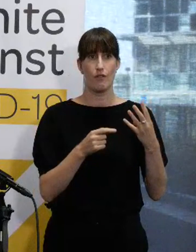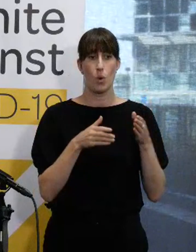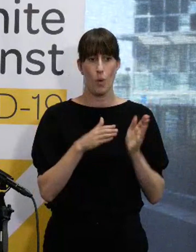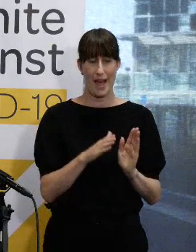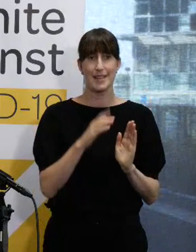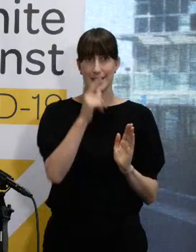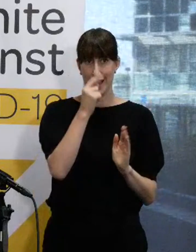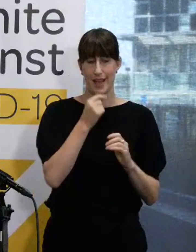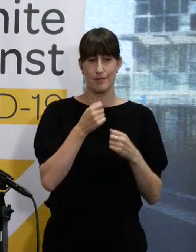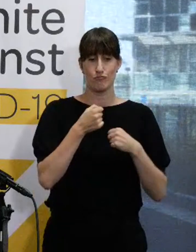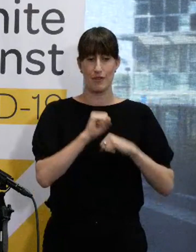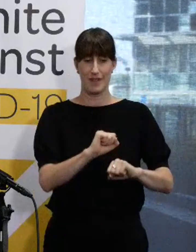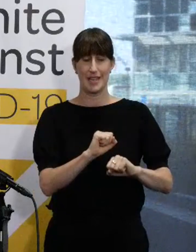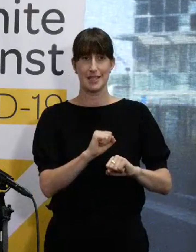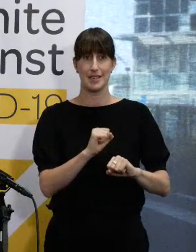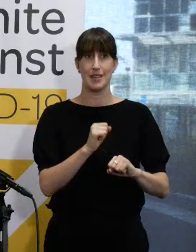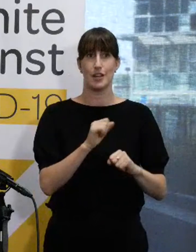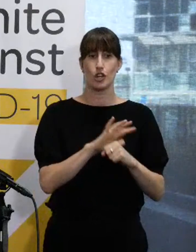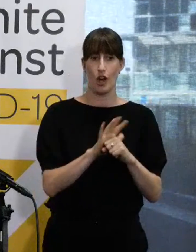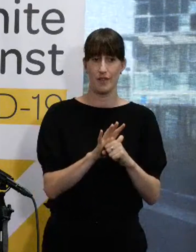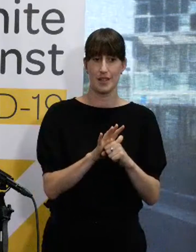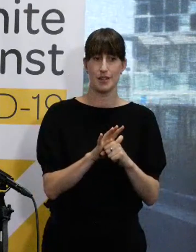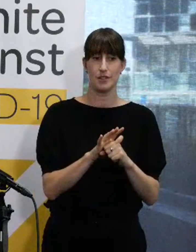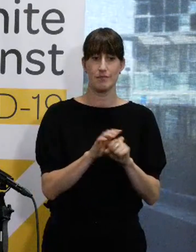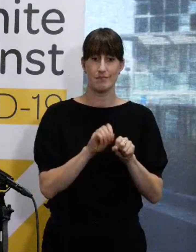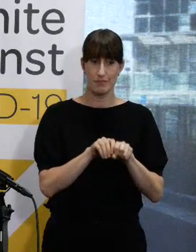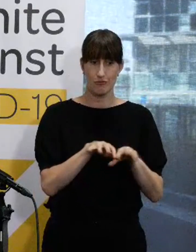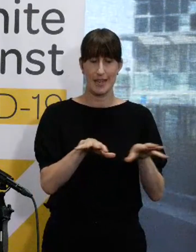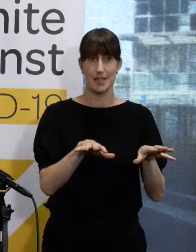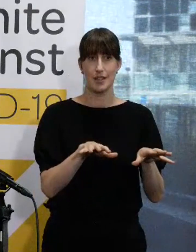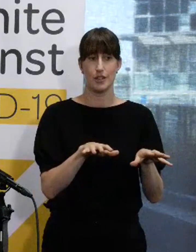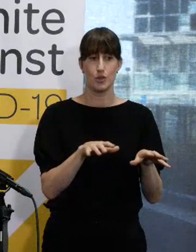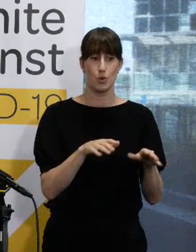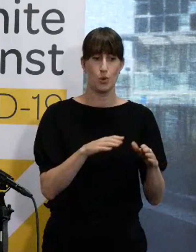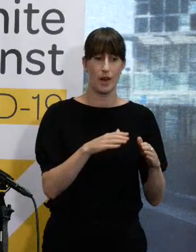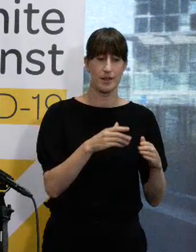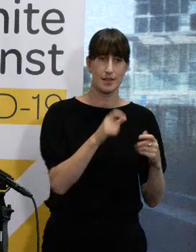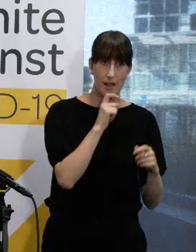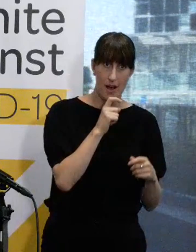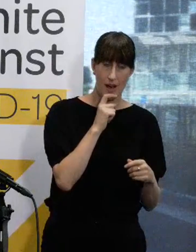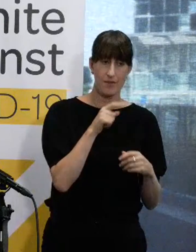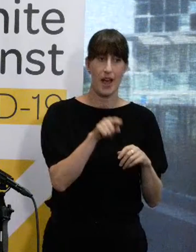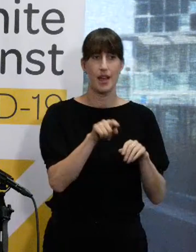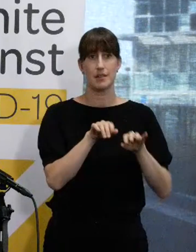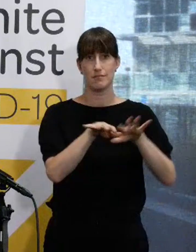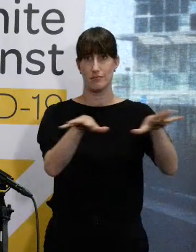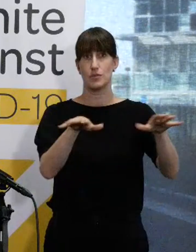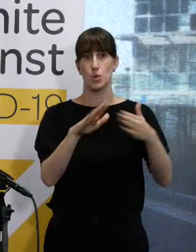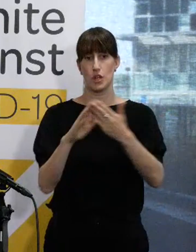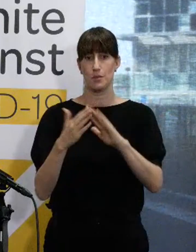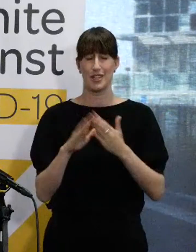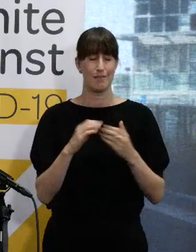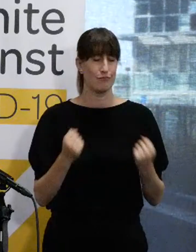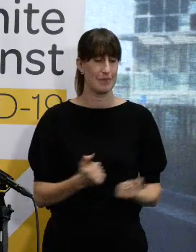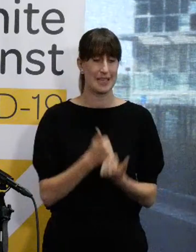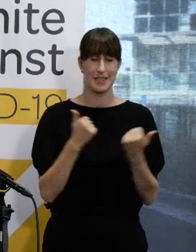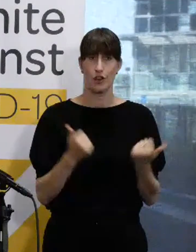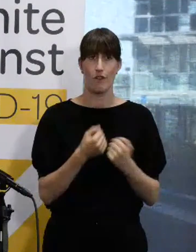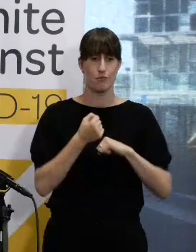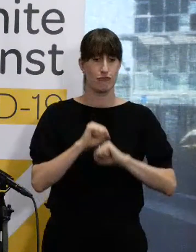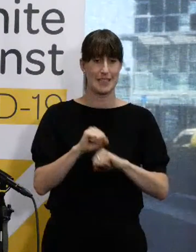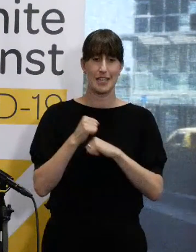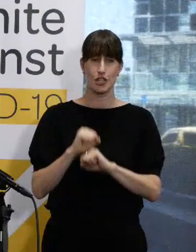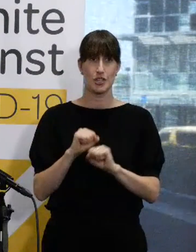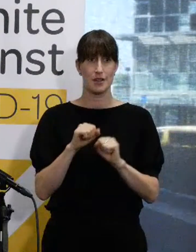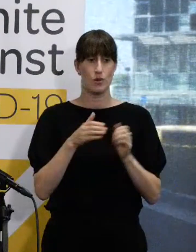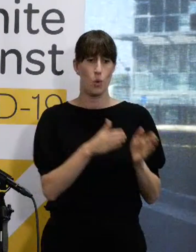the workers and, of course, the risk for any onward infection into the community, including infection prevention control measures. We've strengthened those with